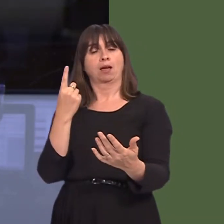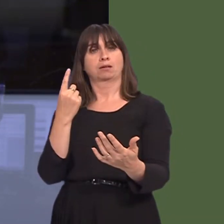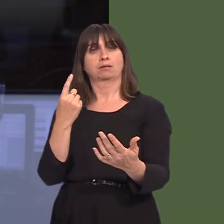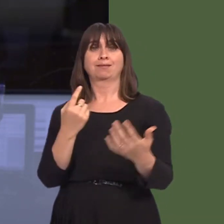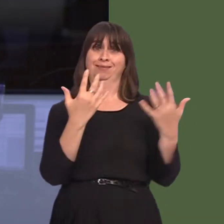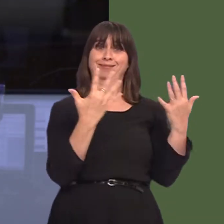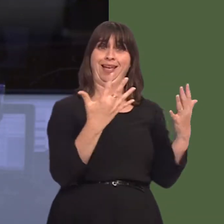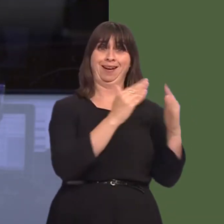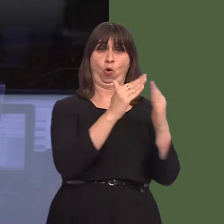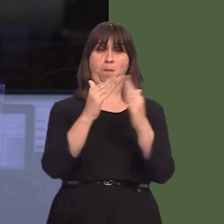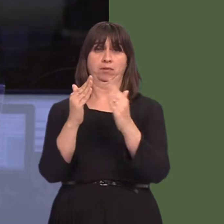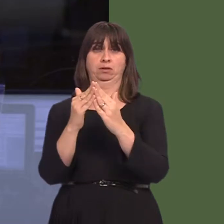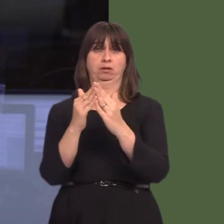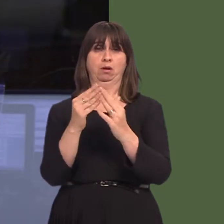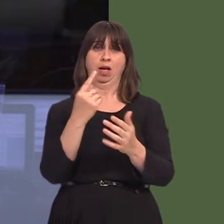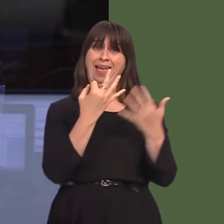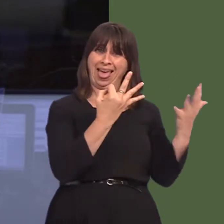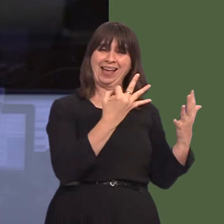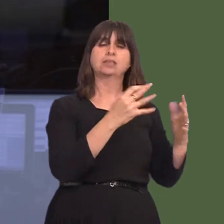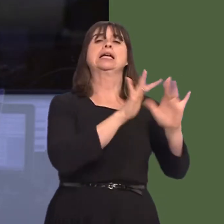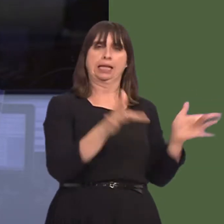10 actually can access the internet.